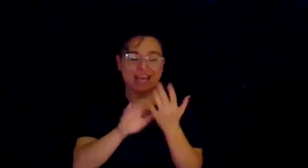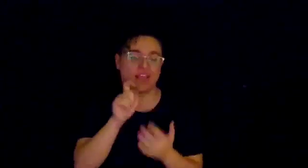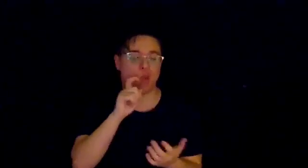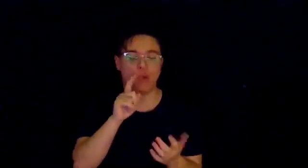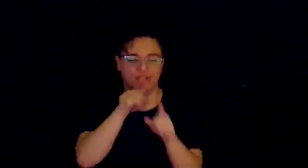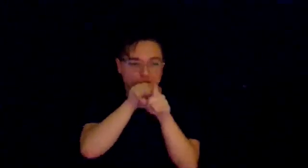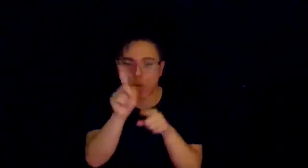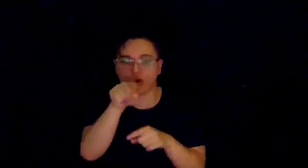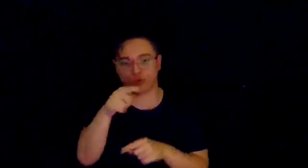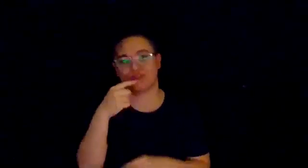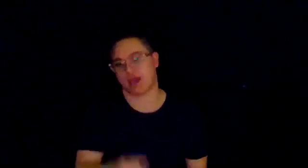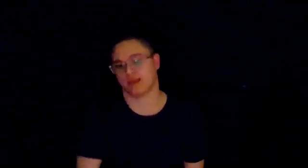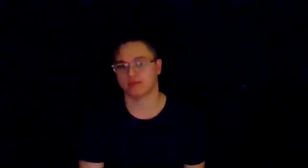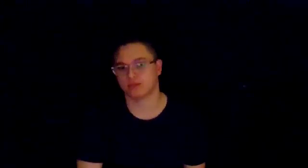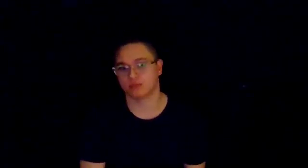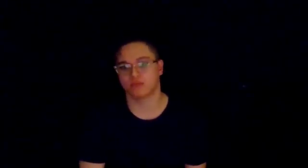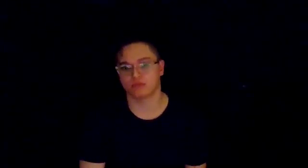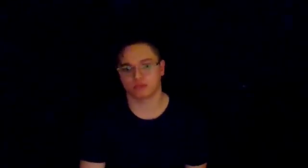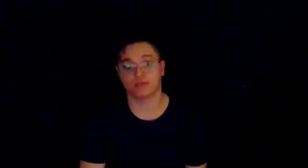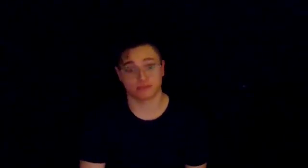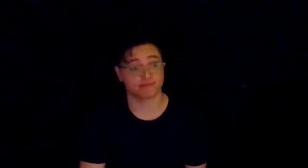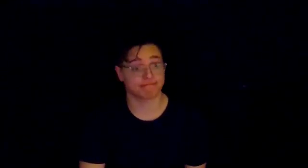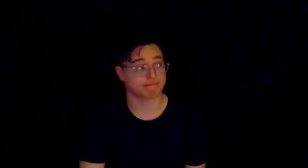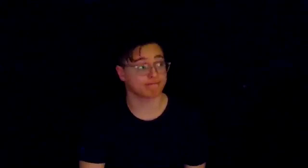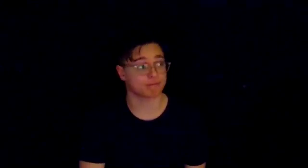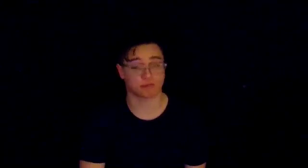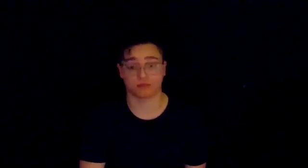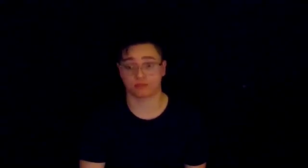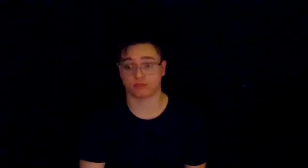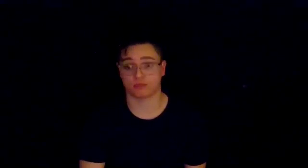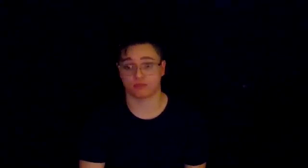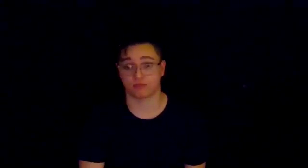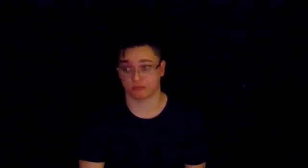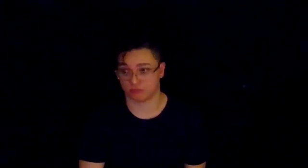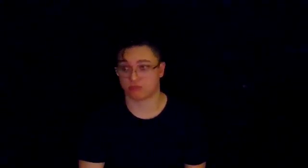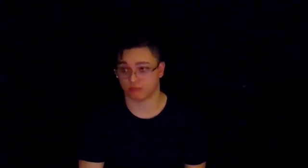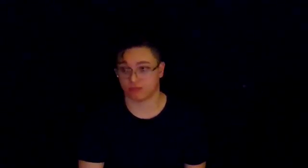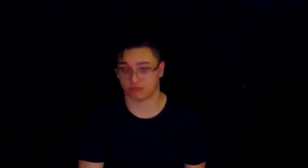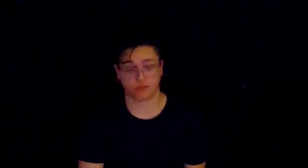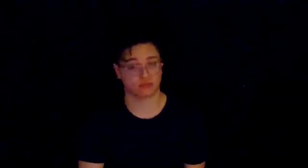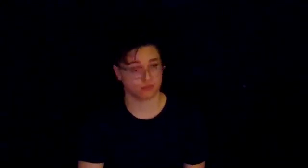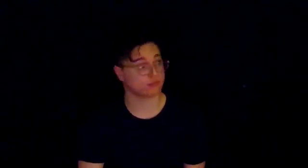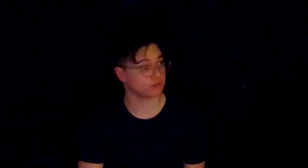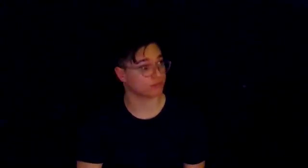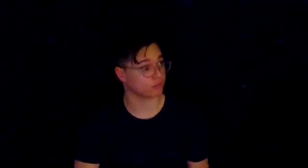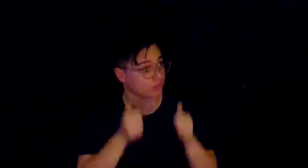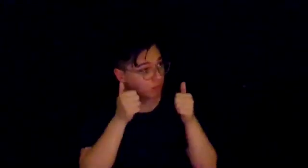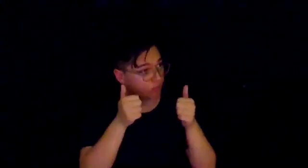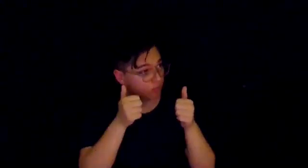it just is to call, but really we'll follow what you say. So I think the most important thing would be to fill out that form